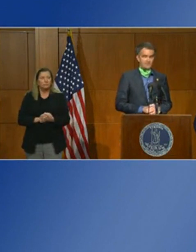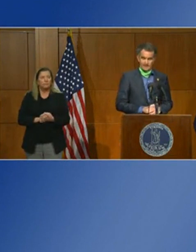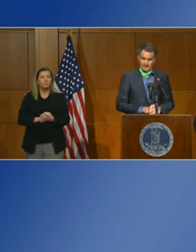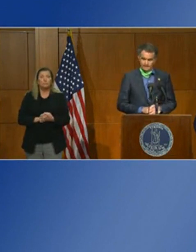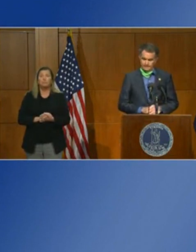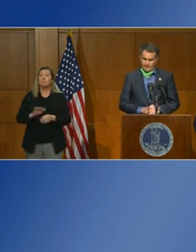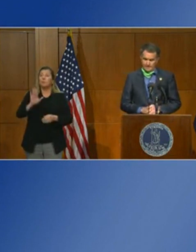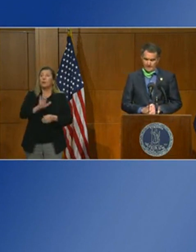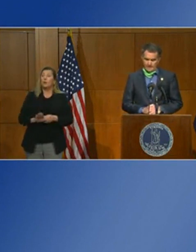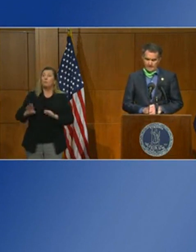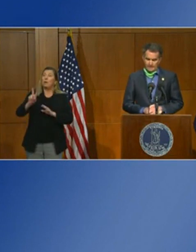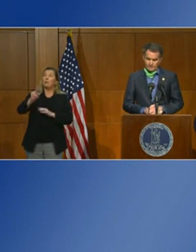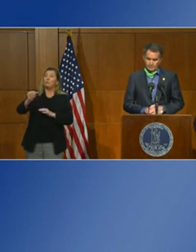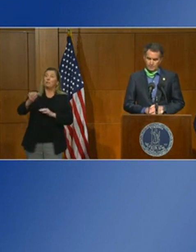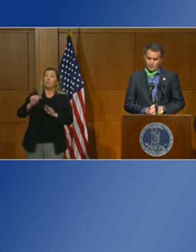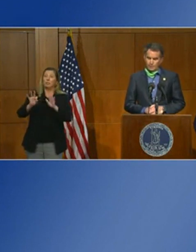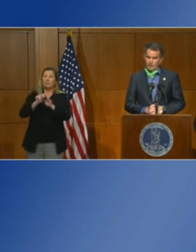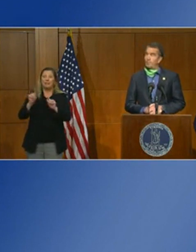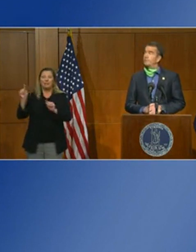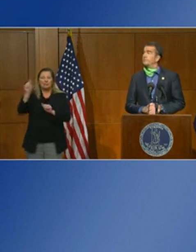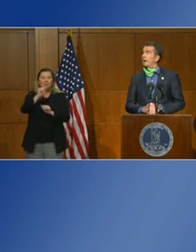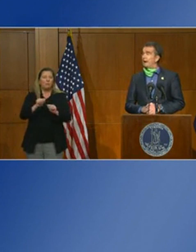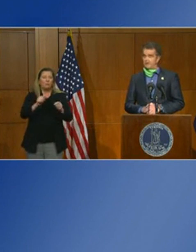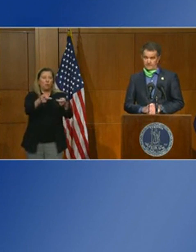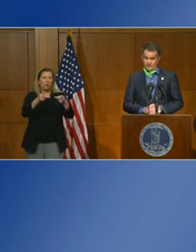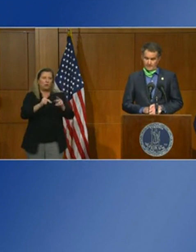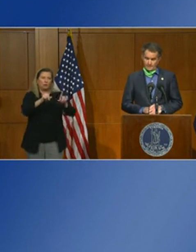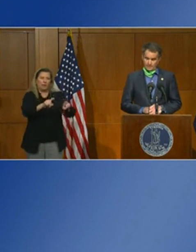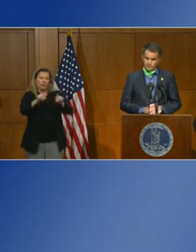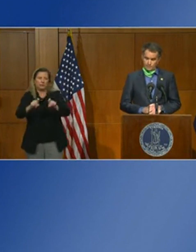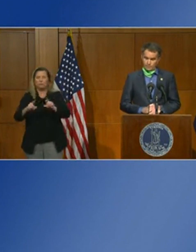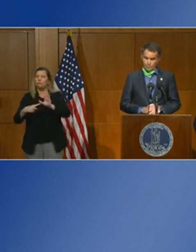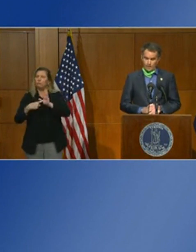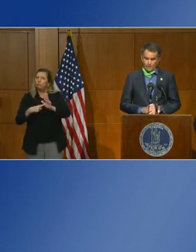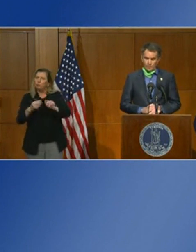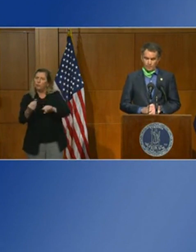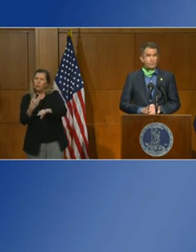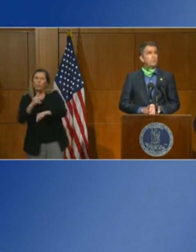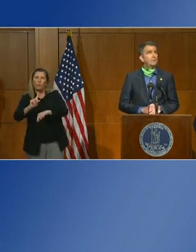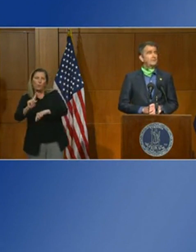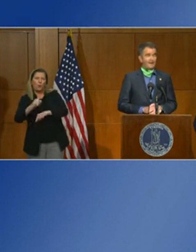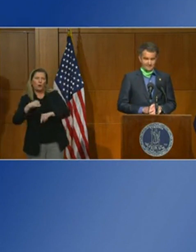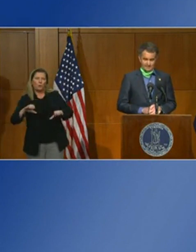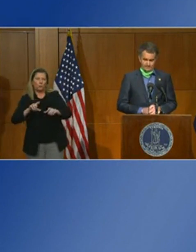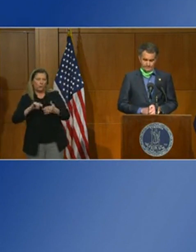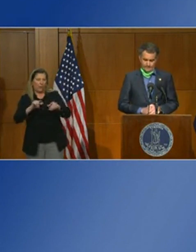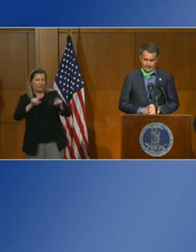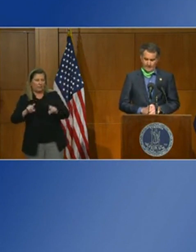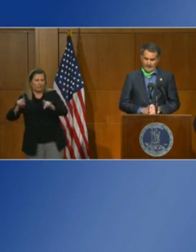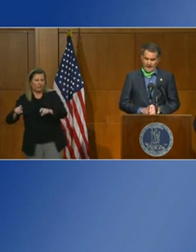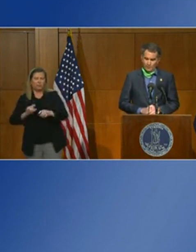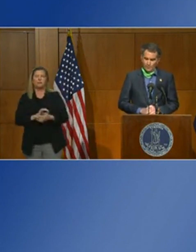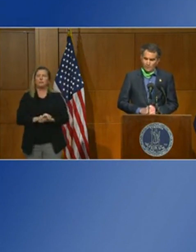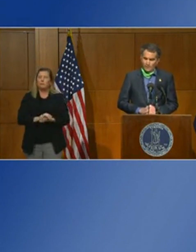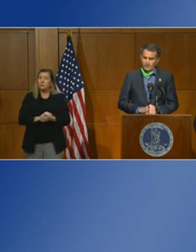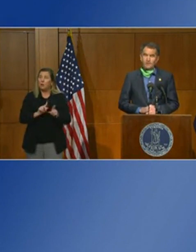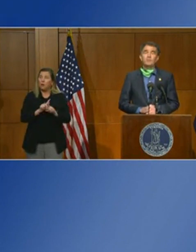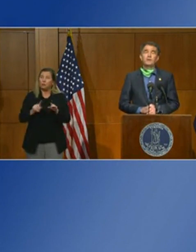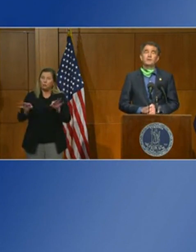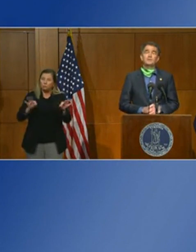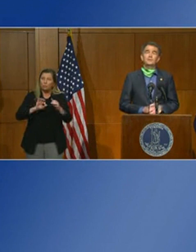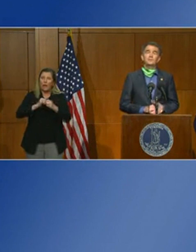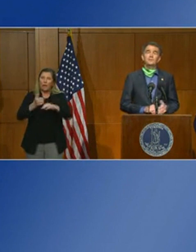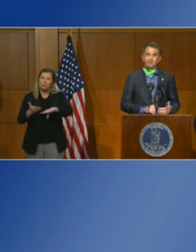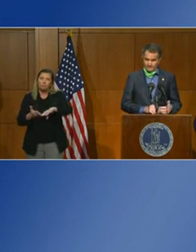around the state, and I'd like to show you a couple of slides that show you where we're doing the testing and how we're ramping